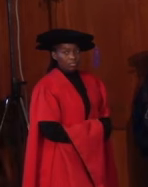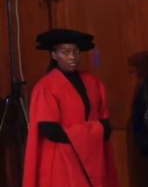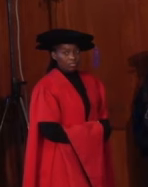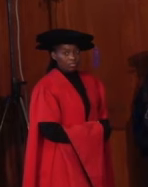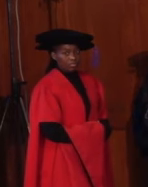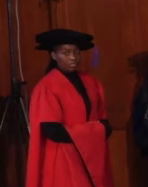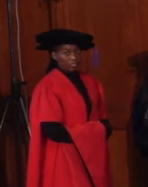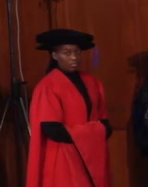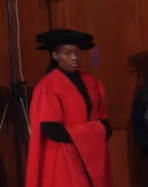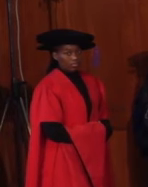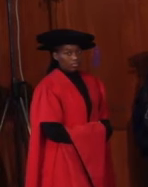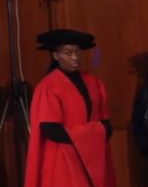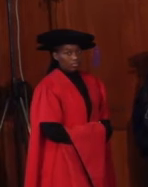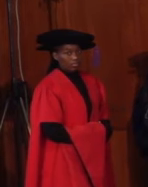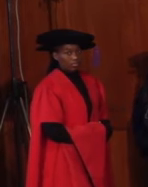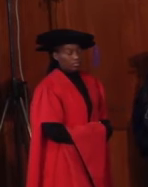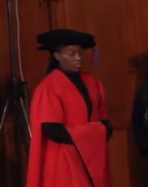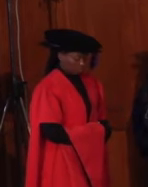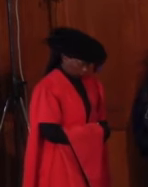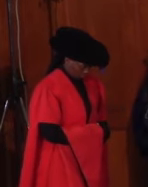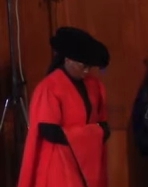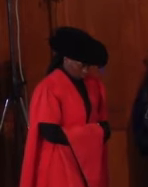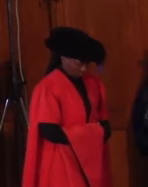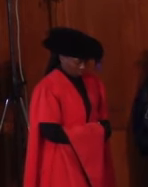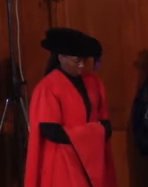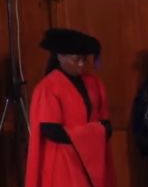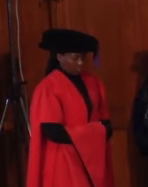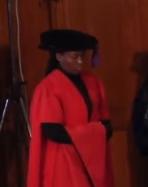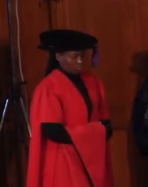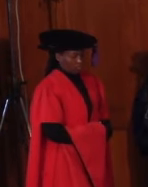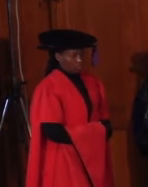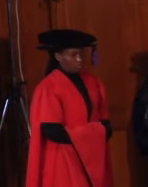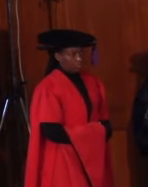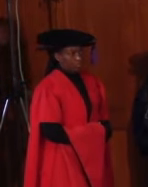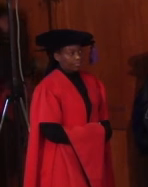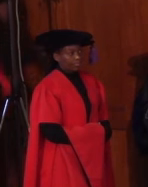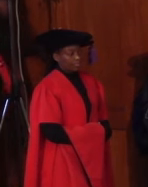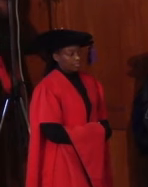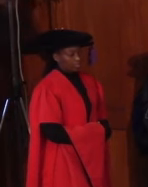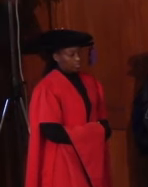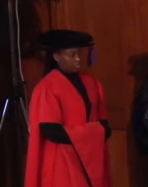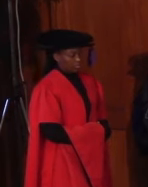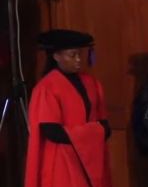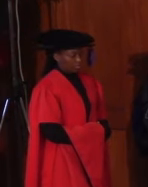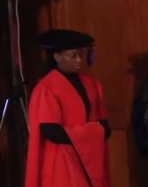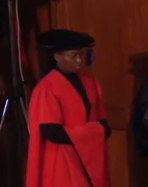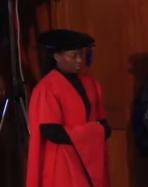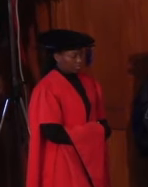Klebsiella Pneumonia Using a Novel Agar-Based High-Throughput Microarray Compound Screening